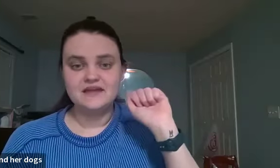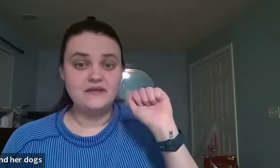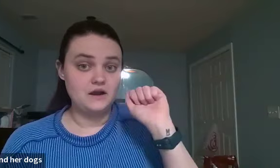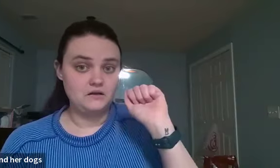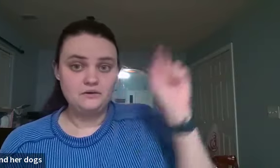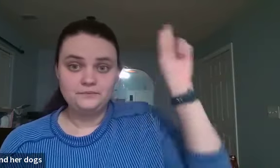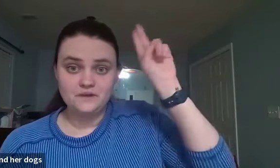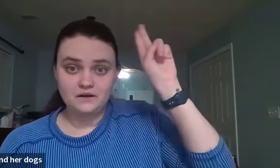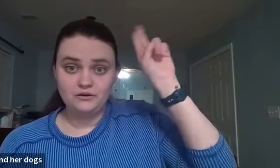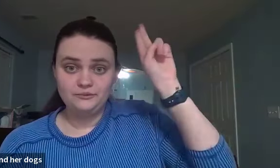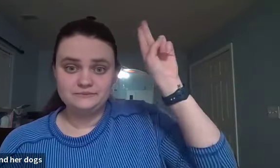And then uncle, uncle.